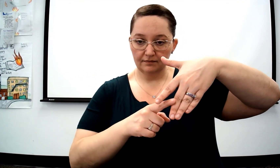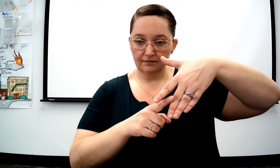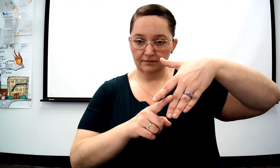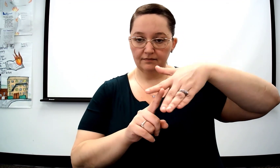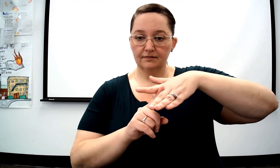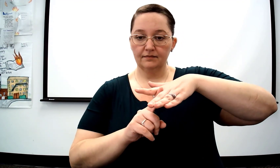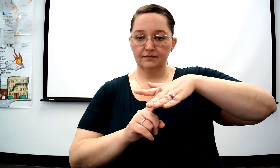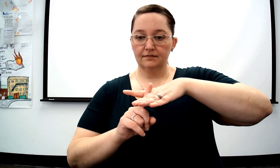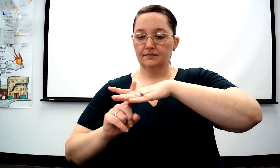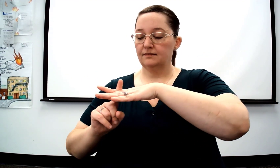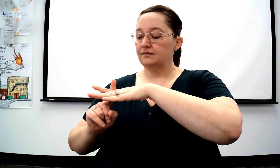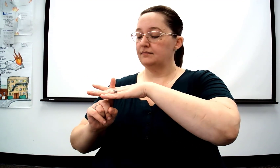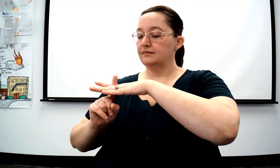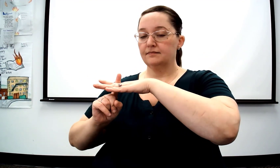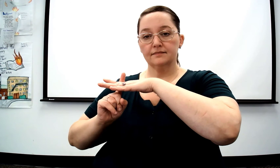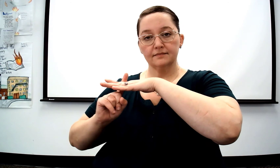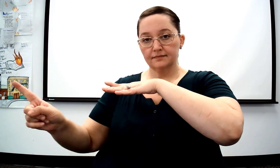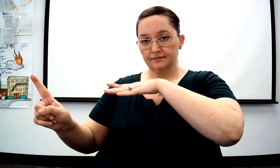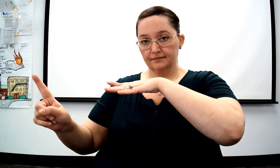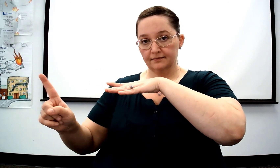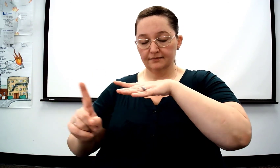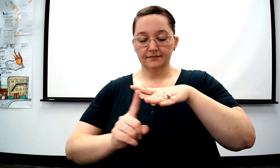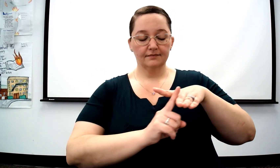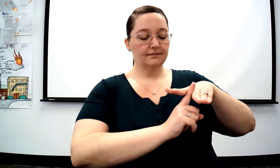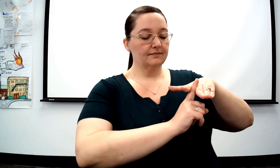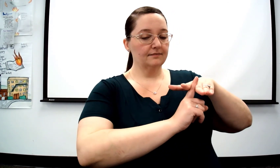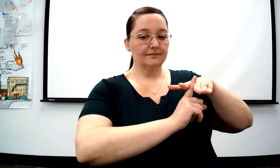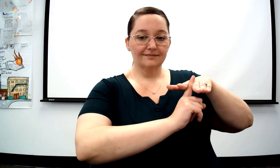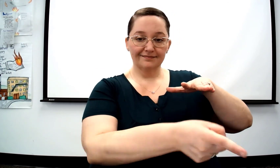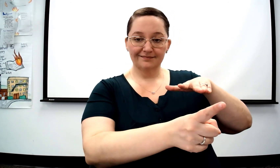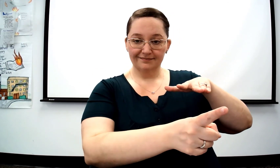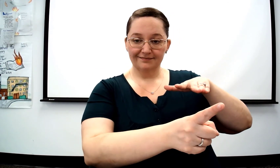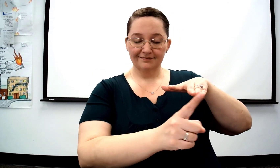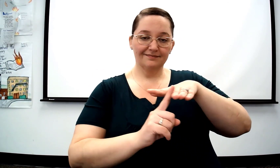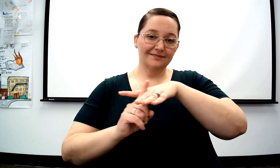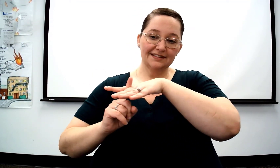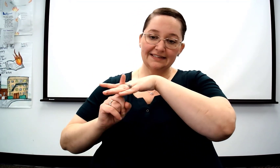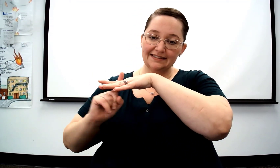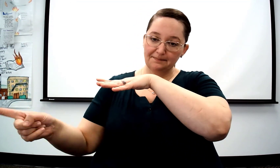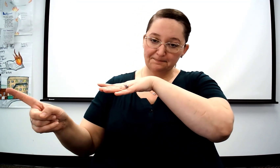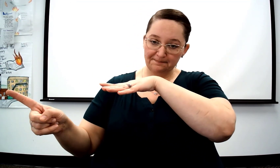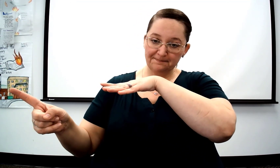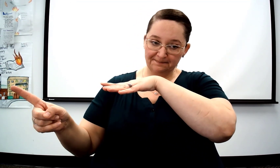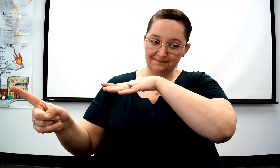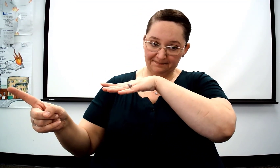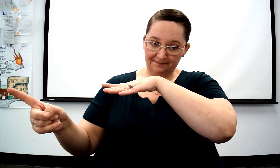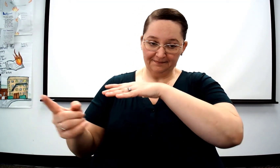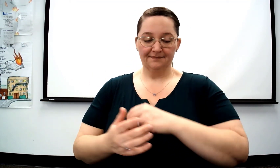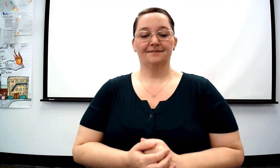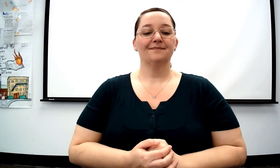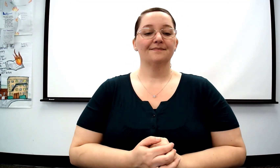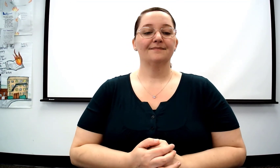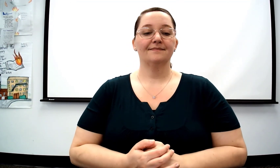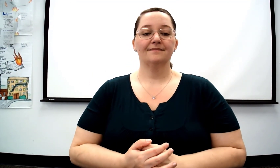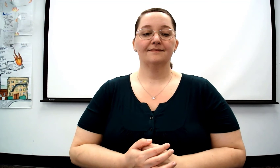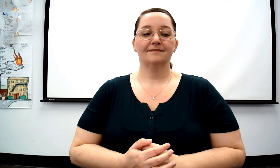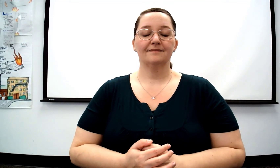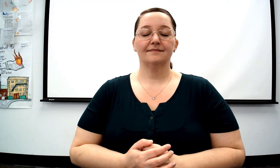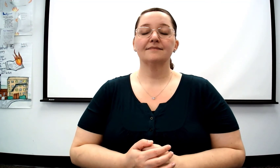dominant, non-dominant 5, or you can close your fingers together. You pull your index out